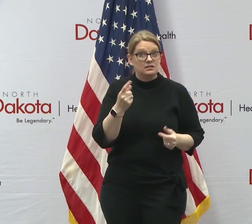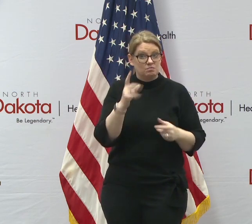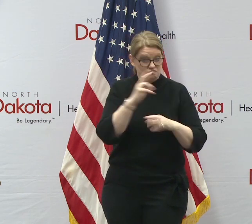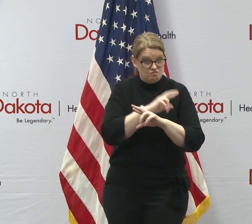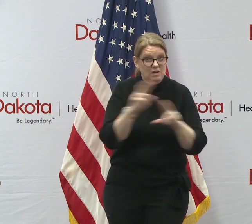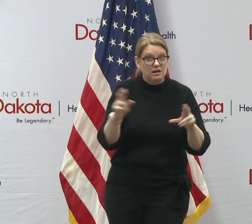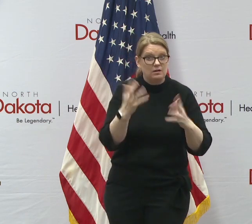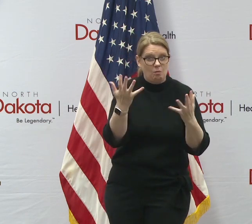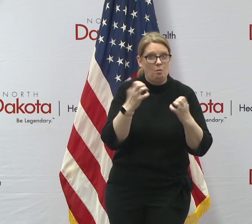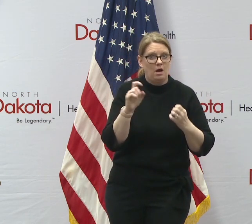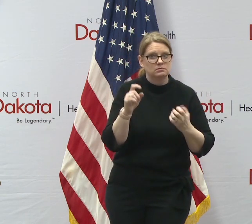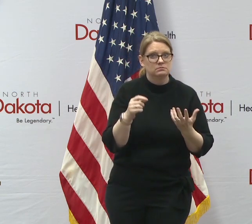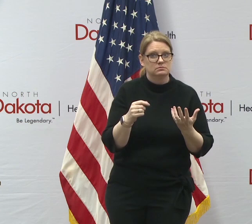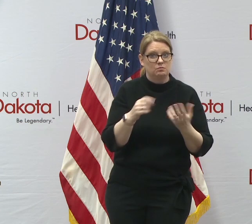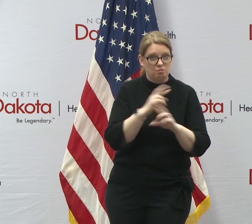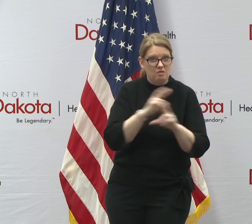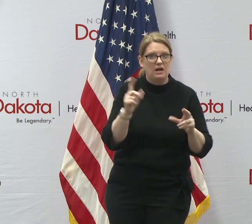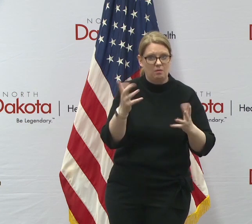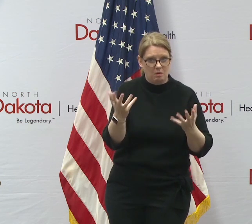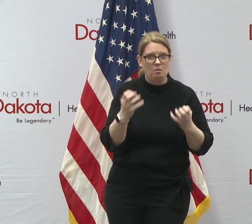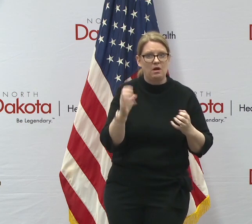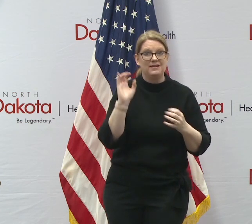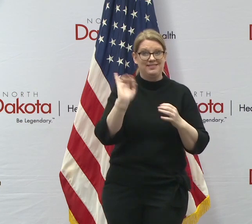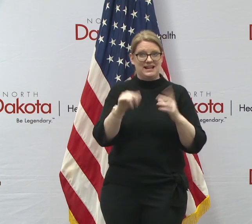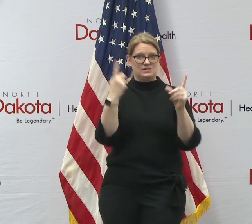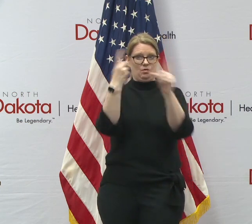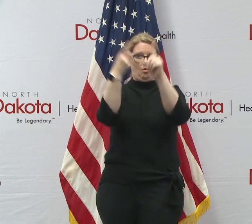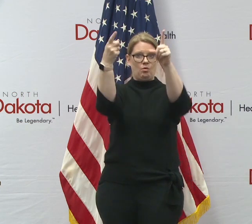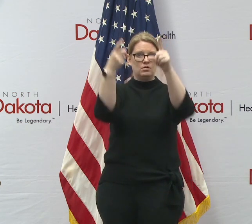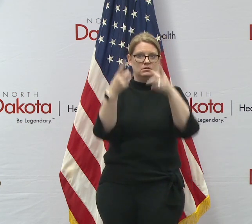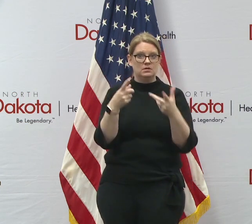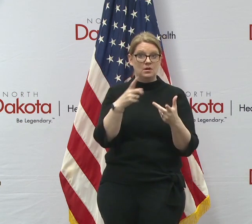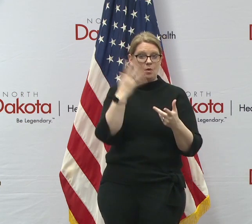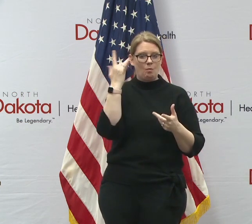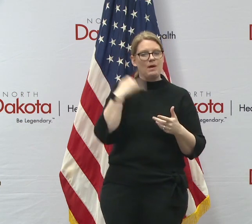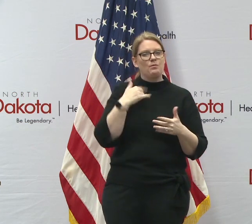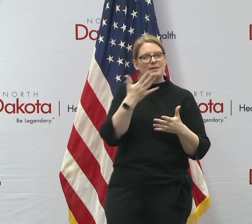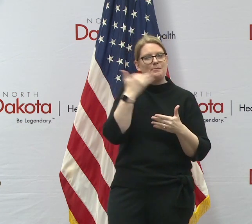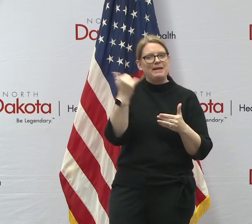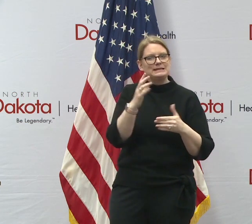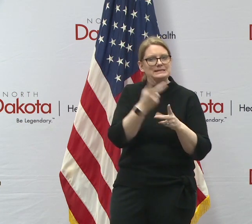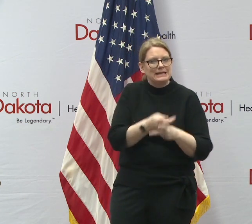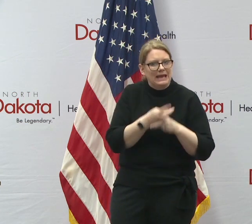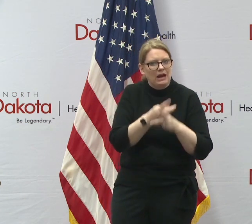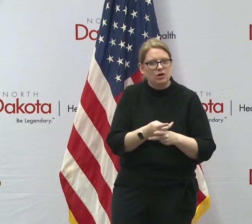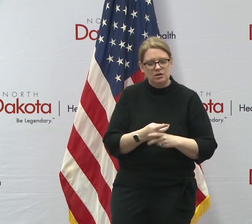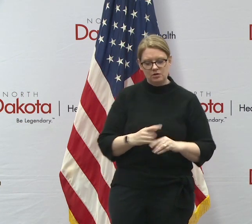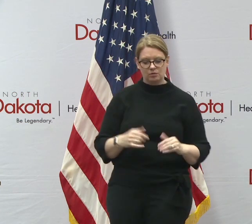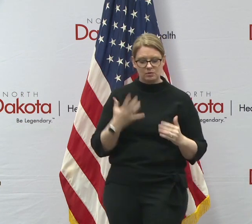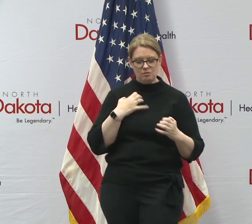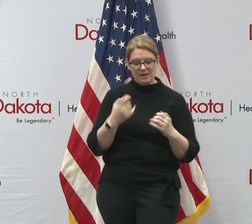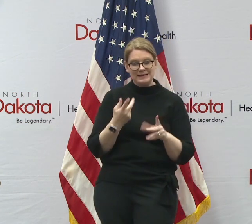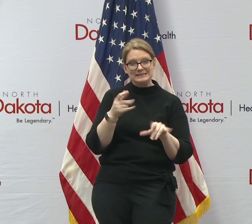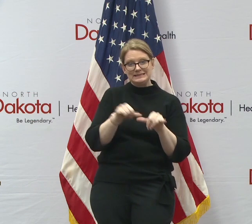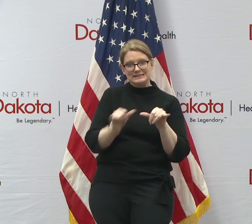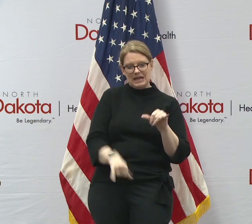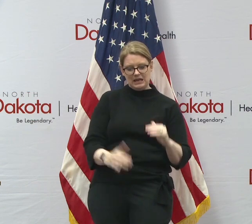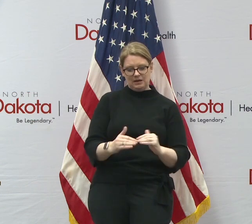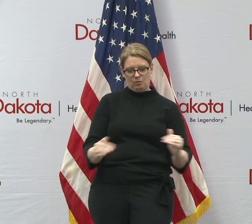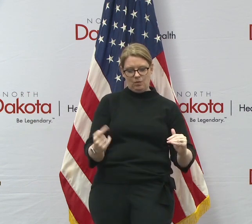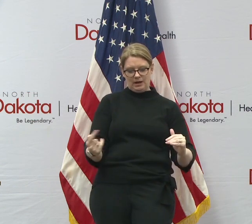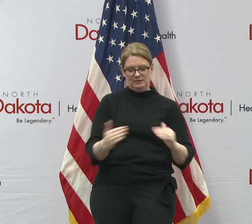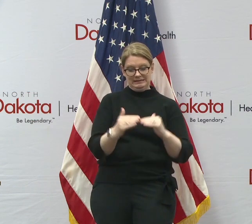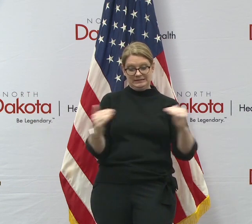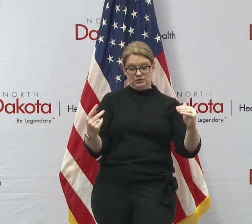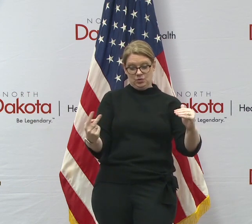with managing and slowing the spread, that we can best care for our citizens in that Tier 1 and Tier 2 space. But when we talked about